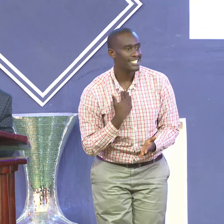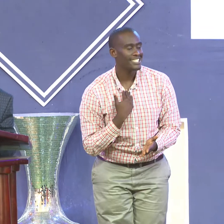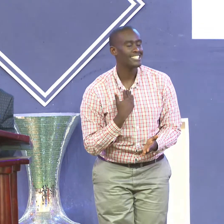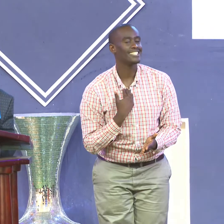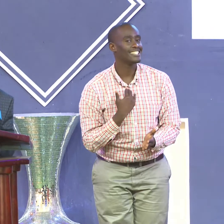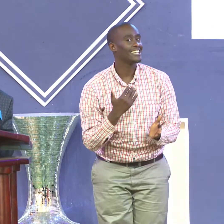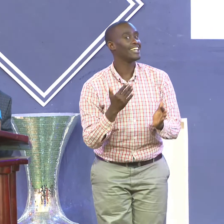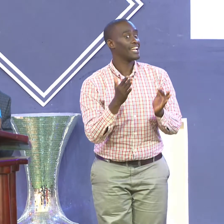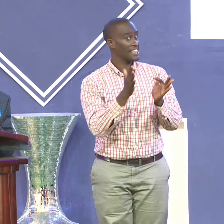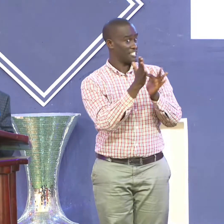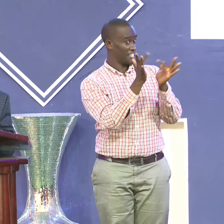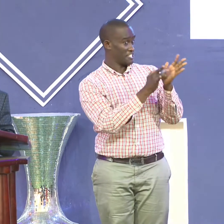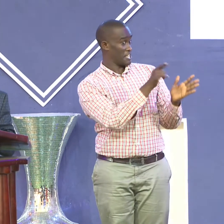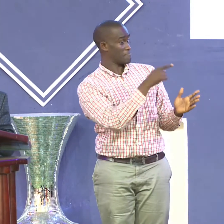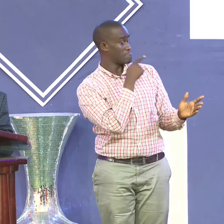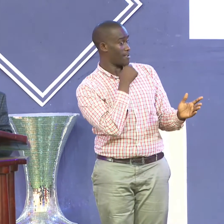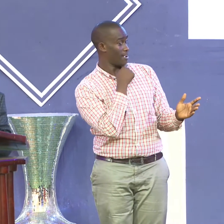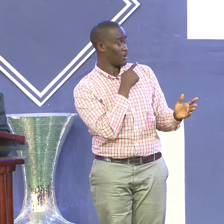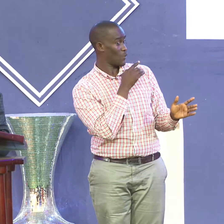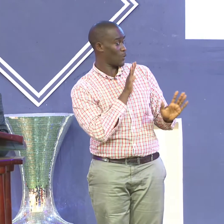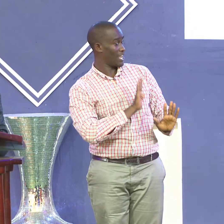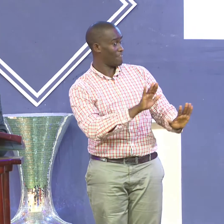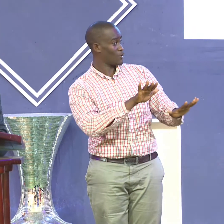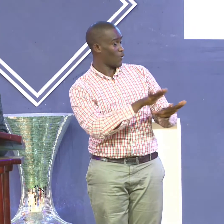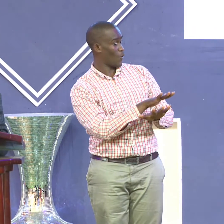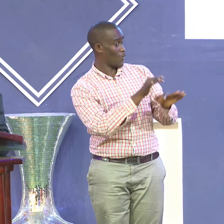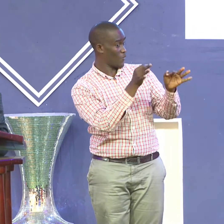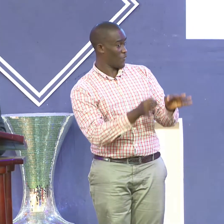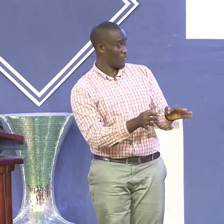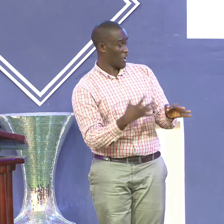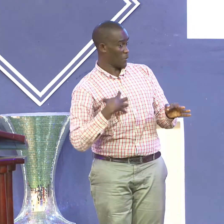You need this man who left all the wealth.